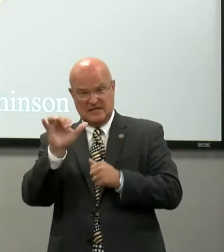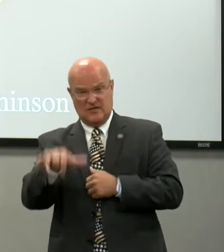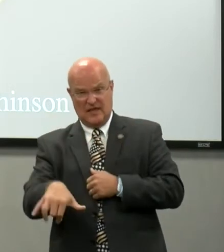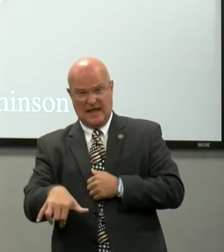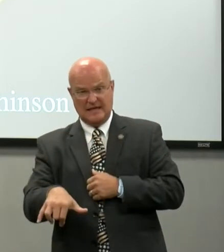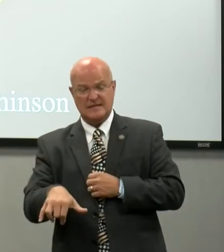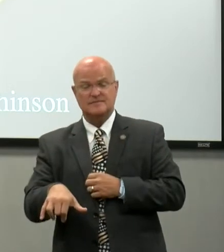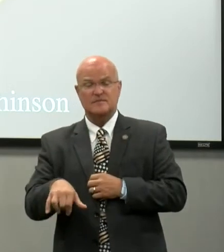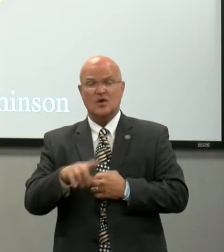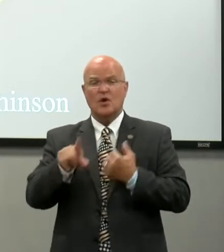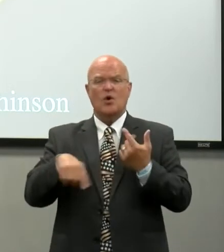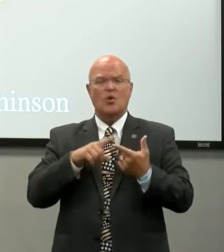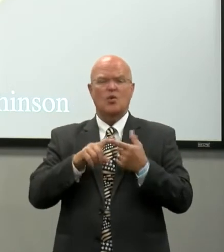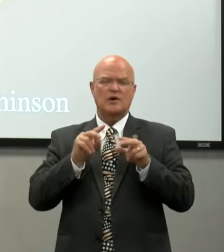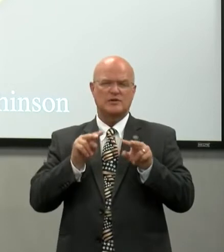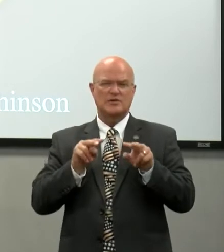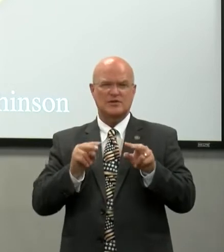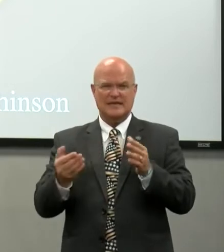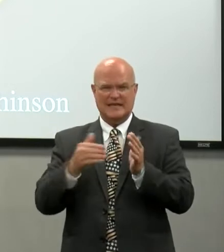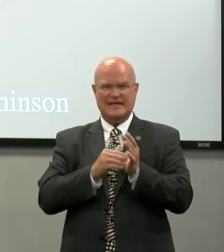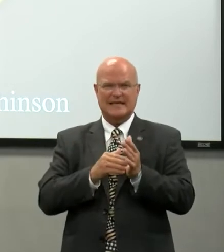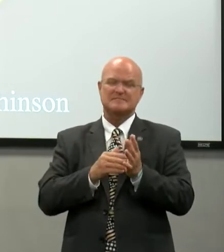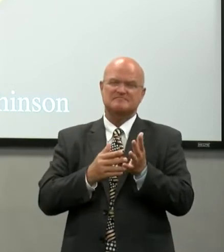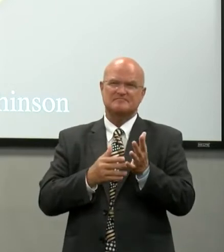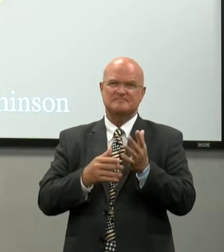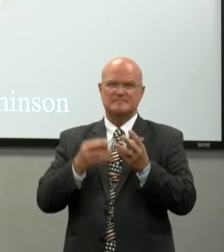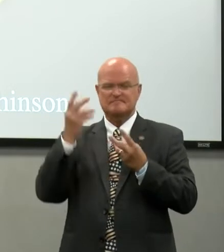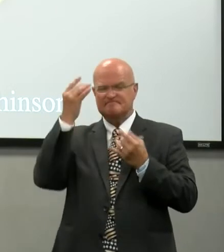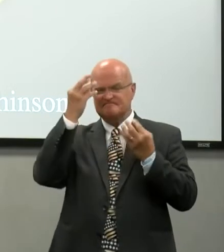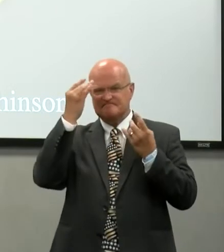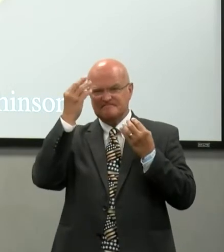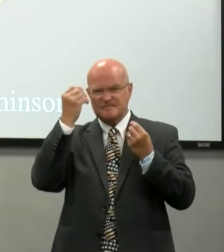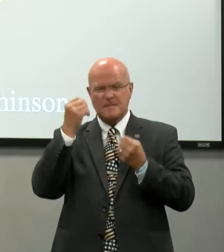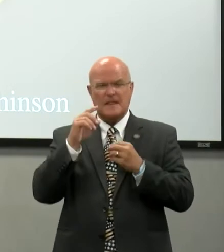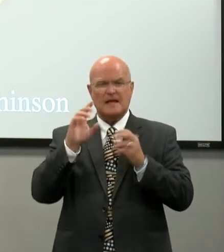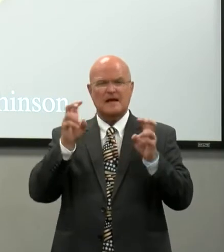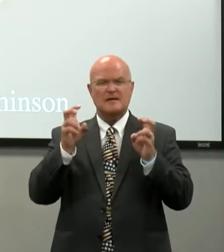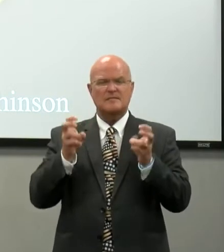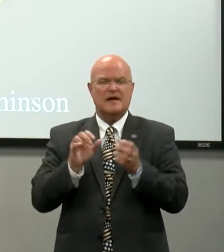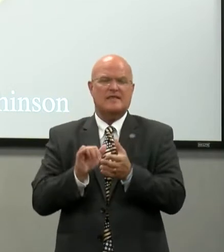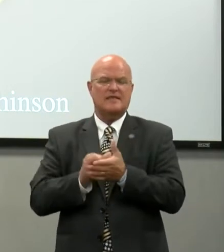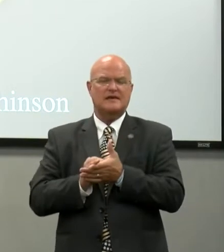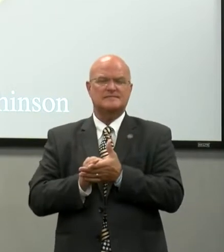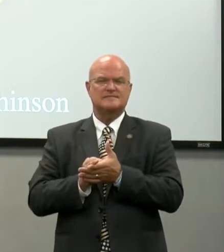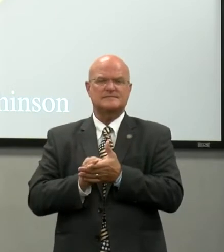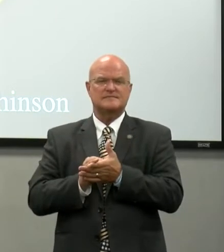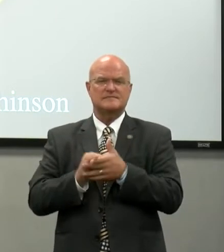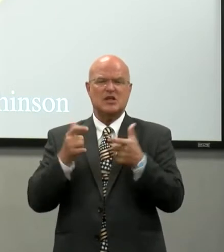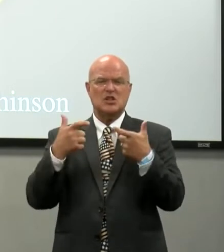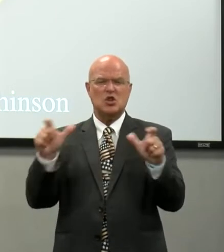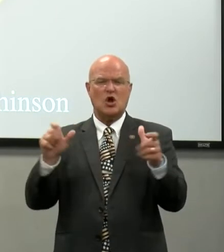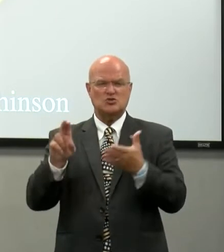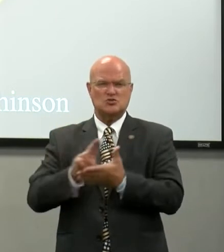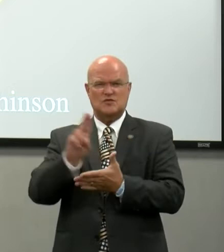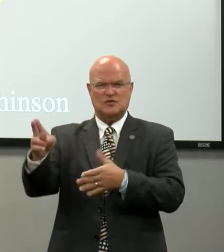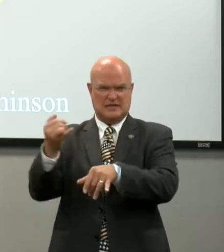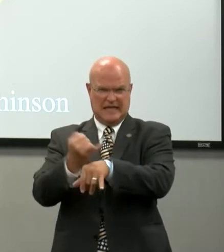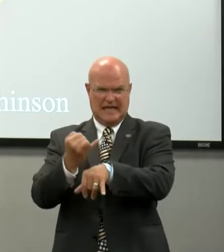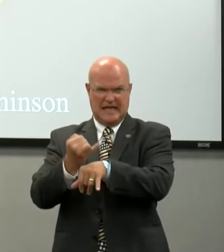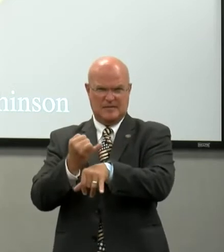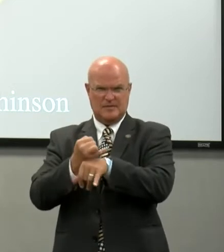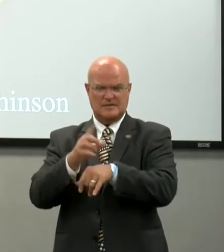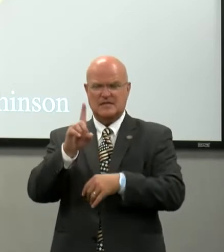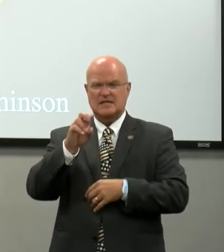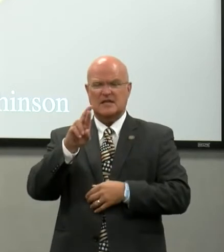that. Whenever you look, again, let's think through in terms of a large university campus.